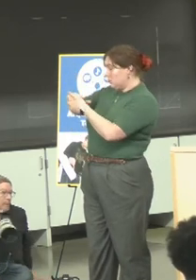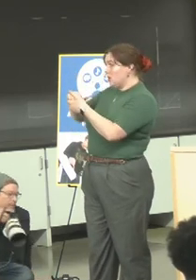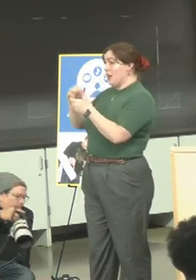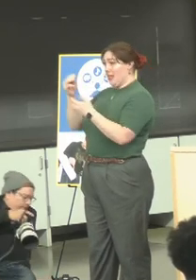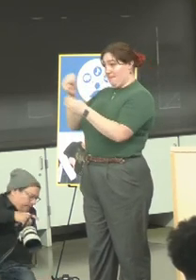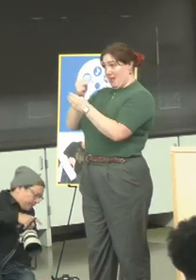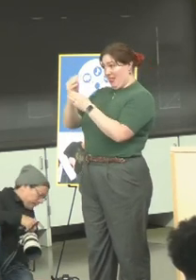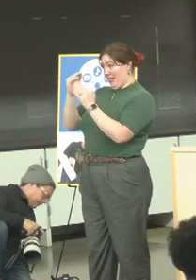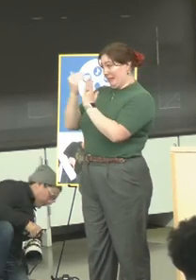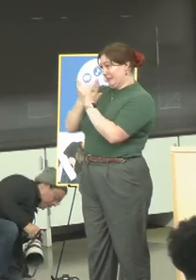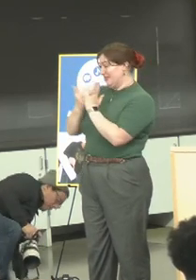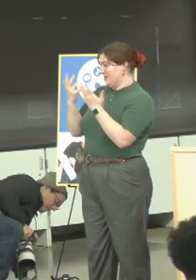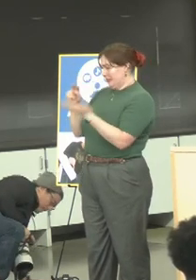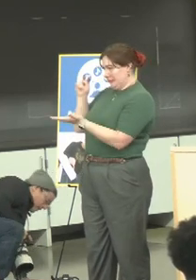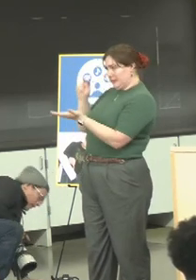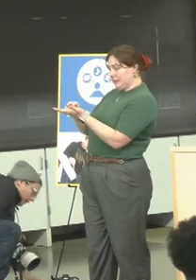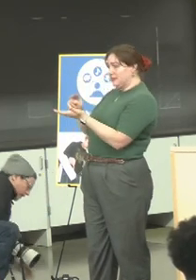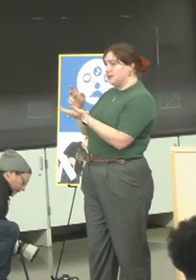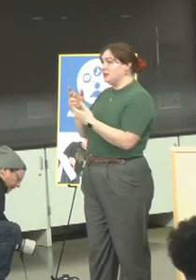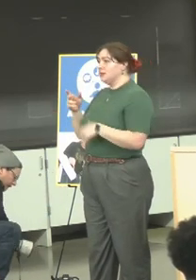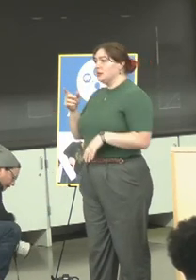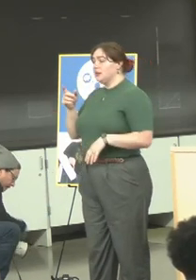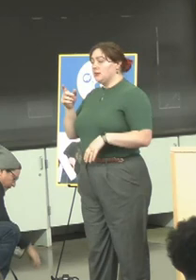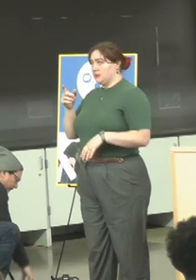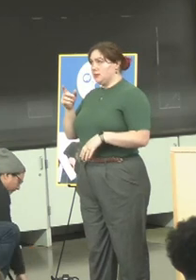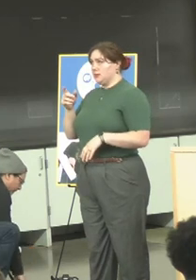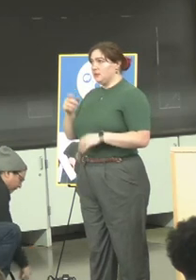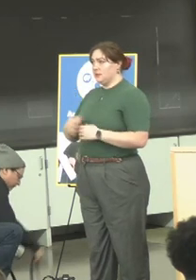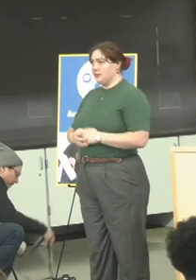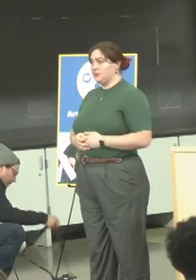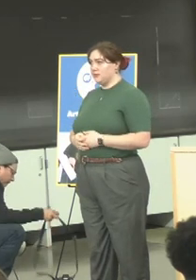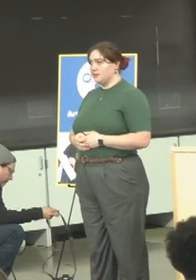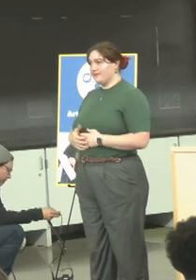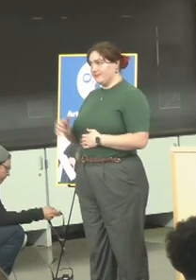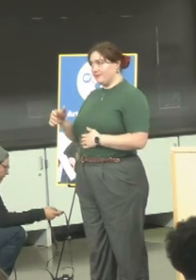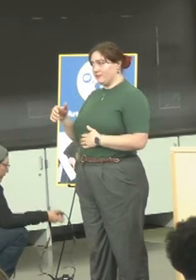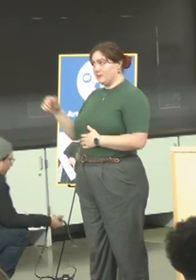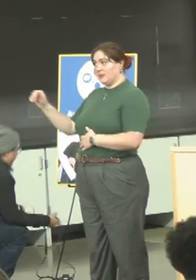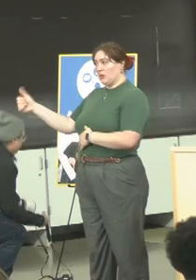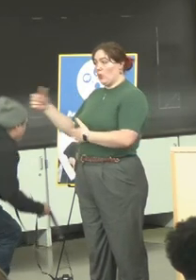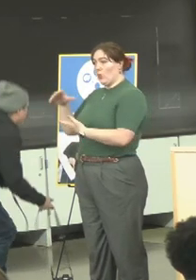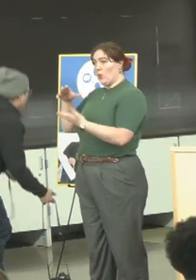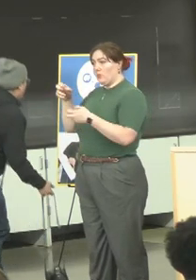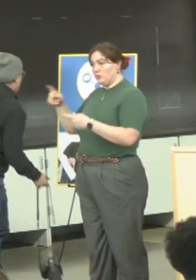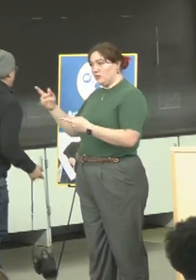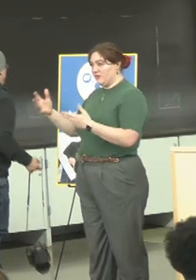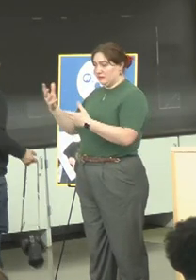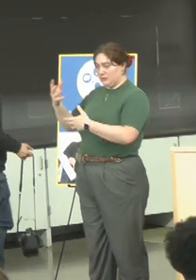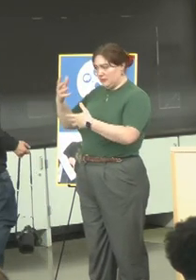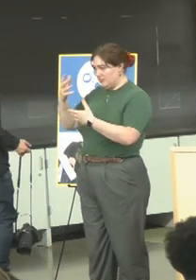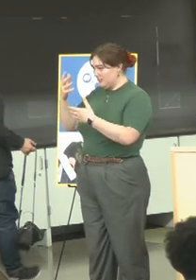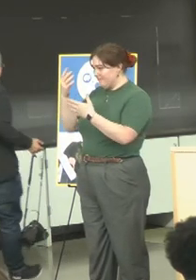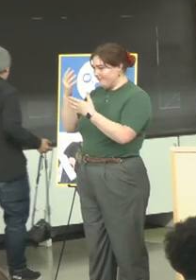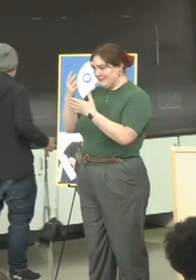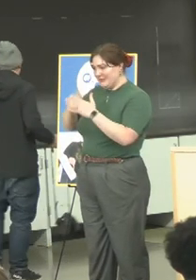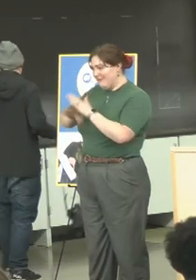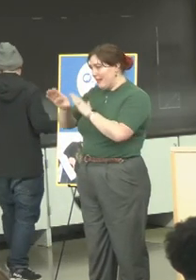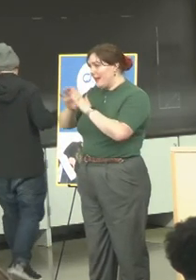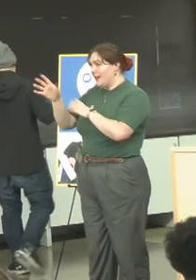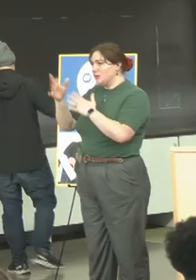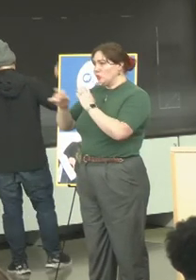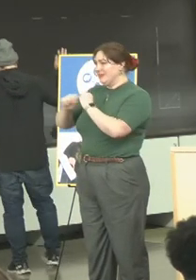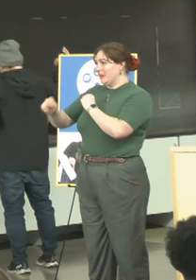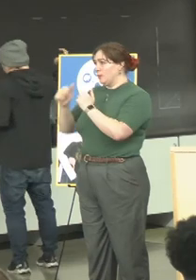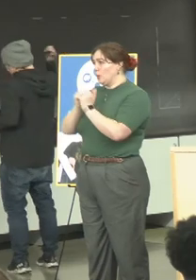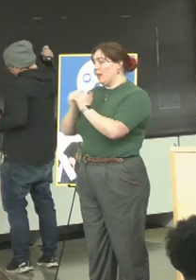lessons, you've developed those extra opportunities to extend learning and support learning together. And that's what